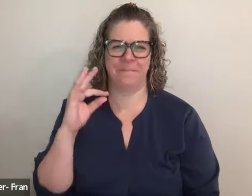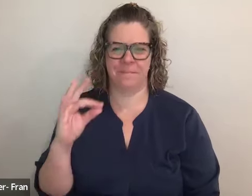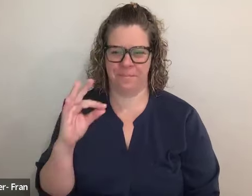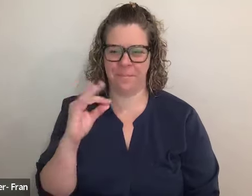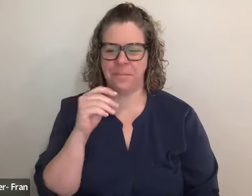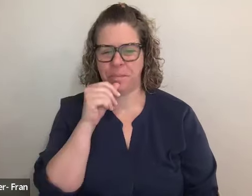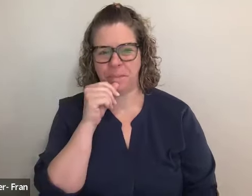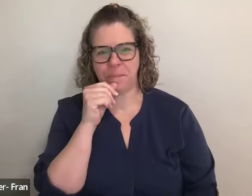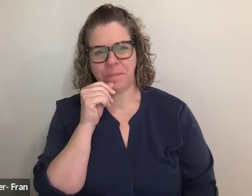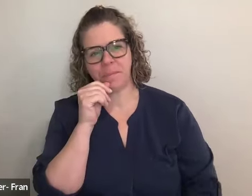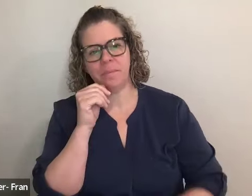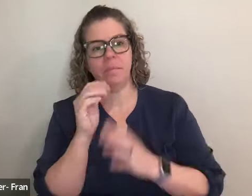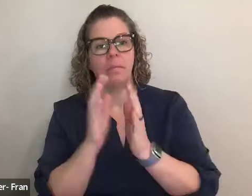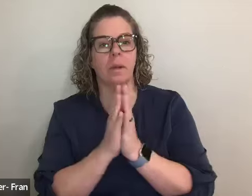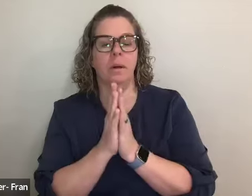And then so also